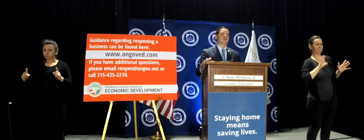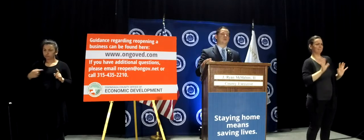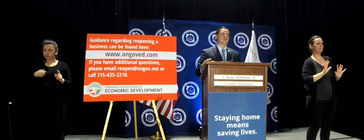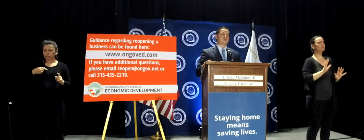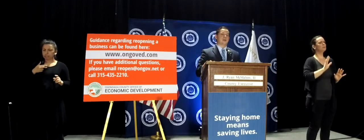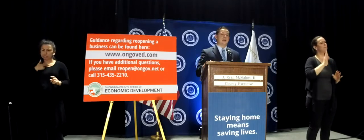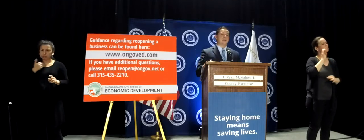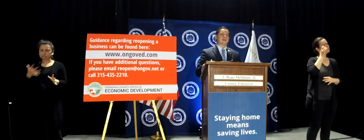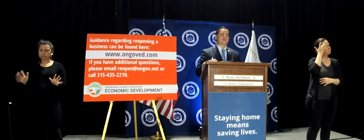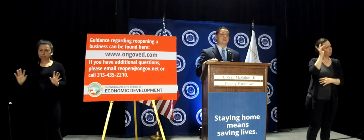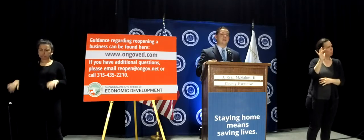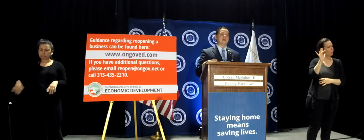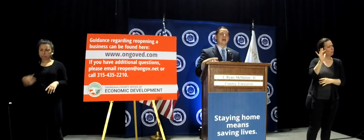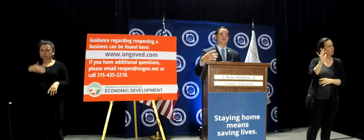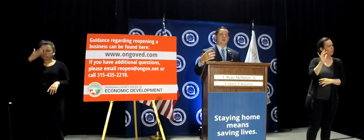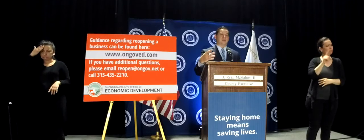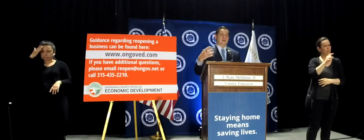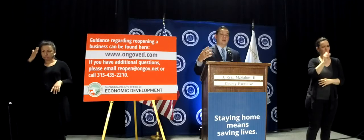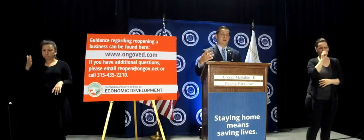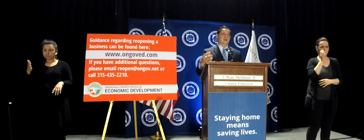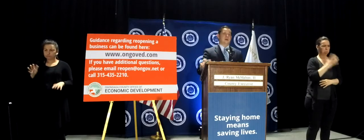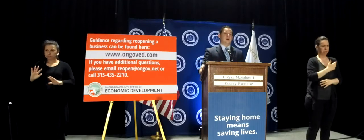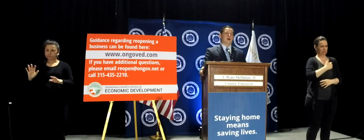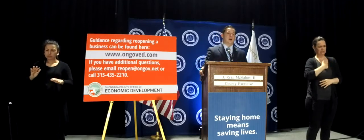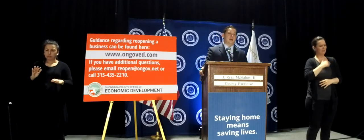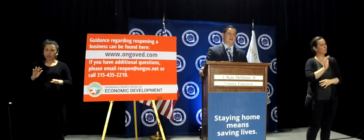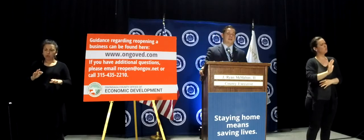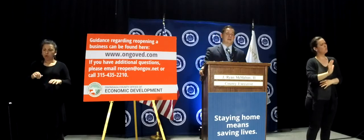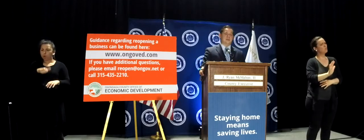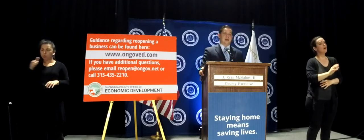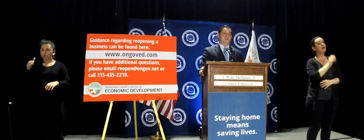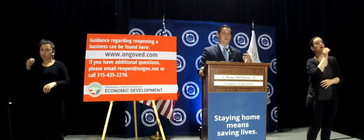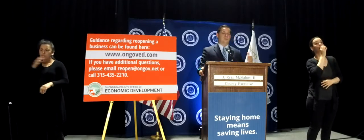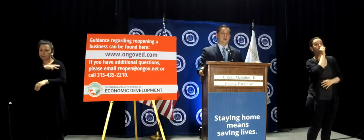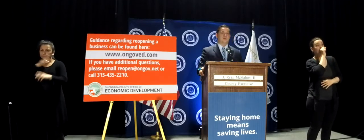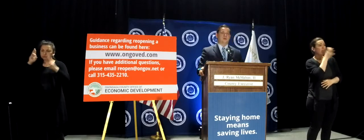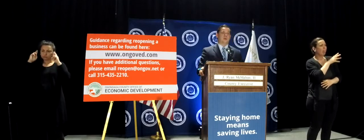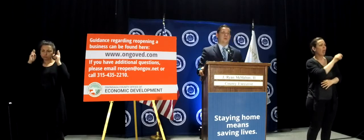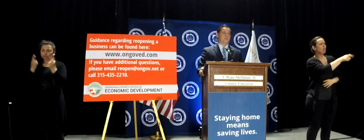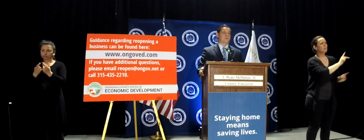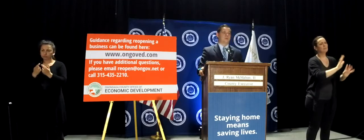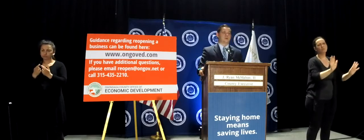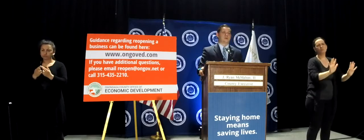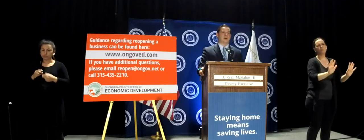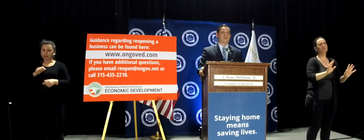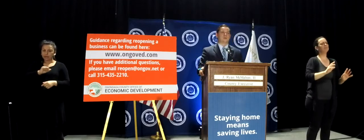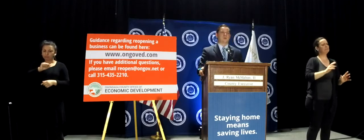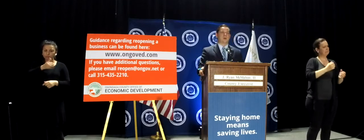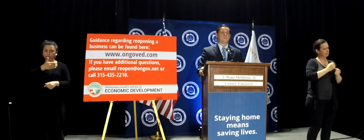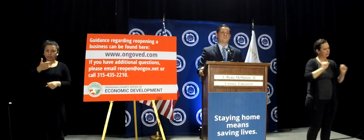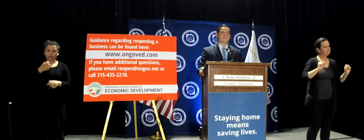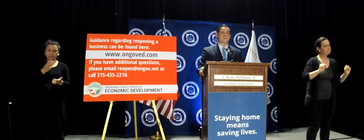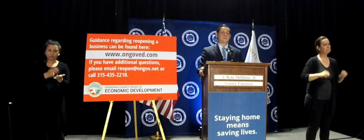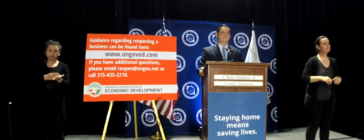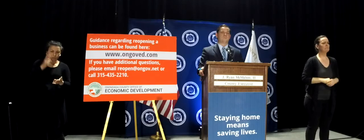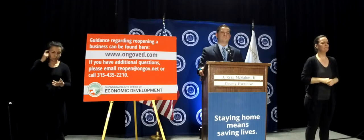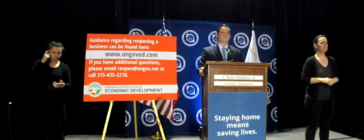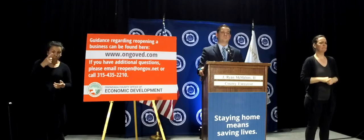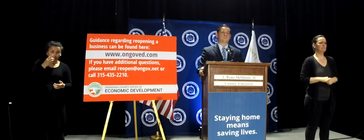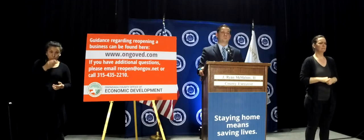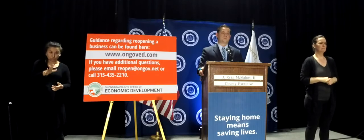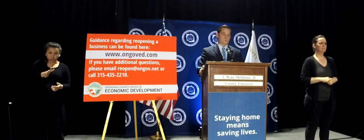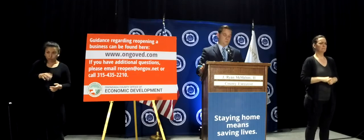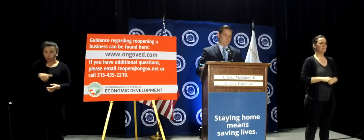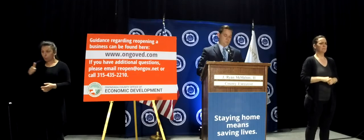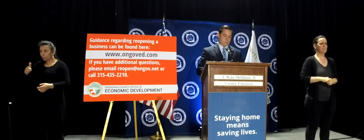ask you to do it as a neighborly thing, and at the same time, it will benefit your own personal health as well. We got some complaints